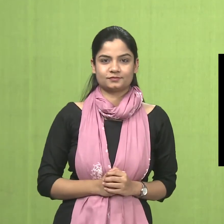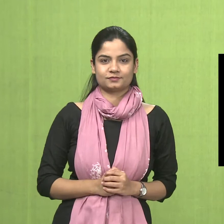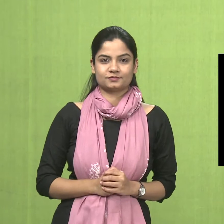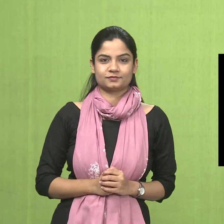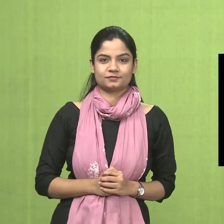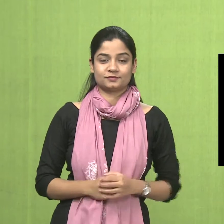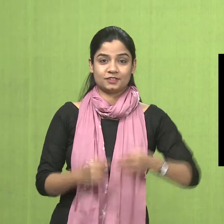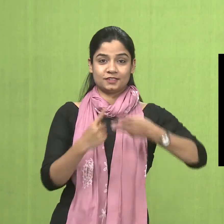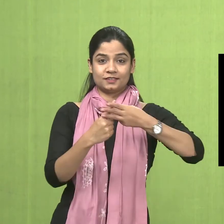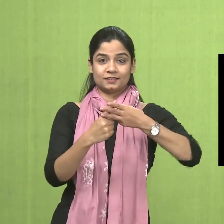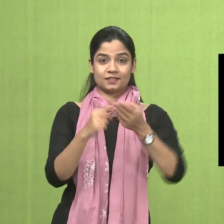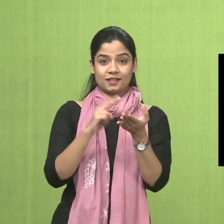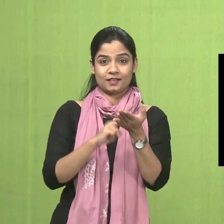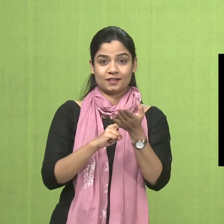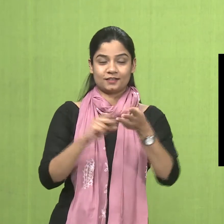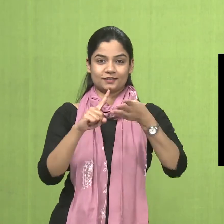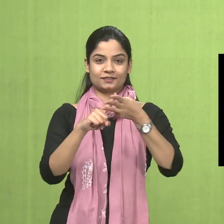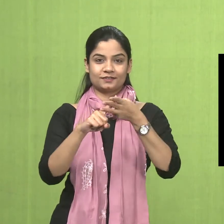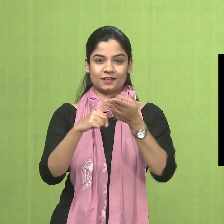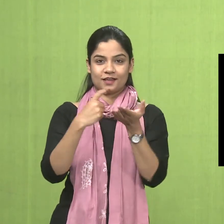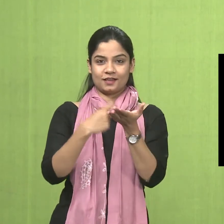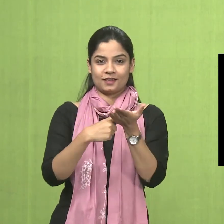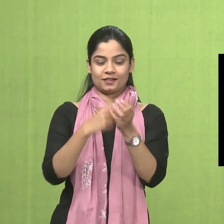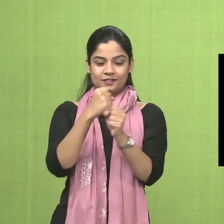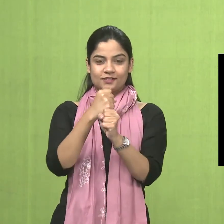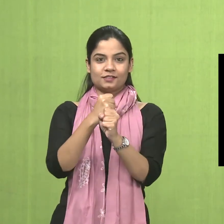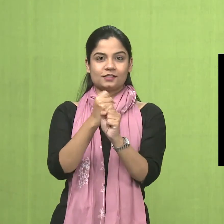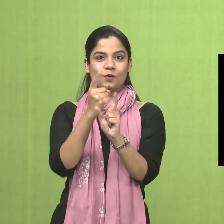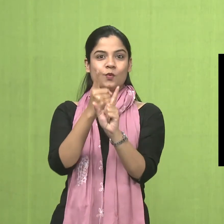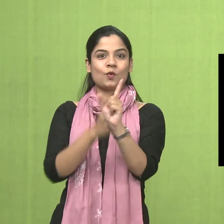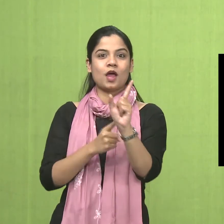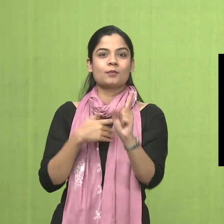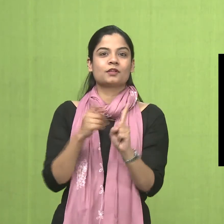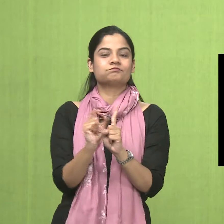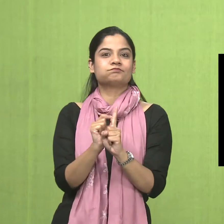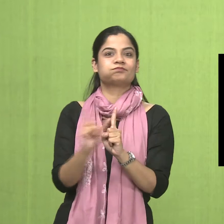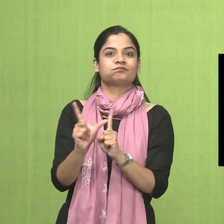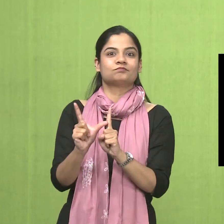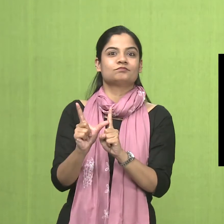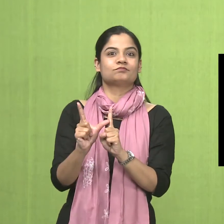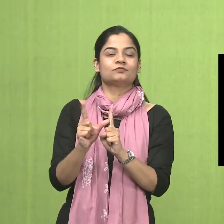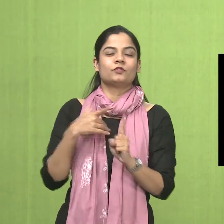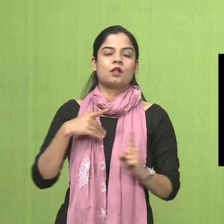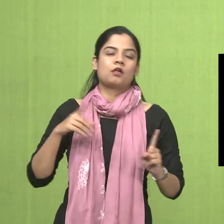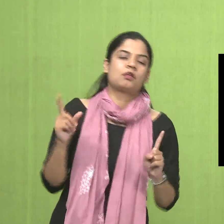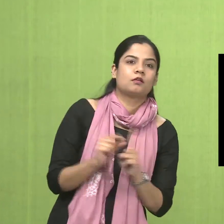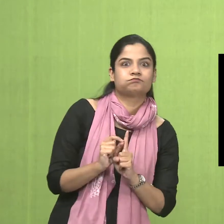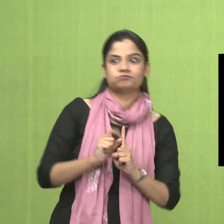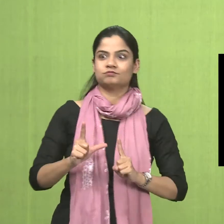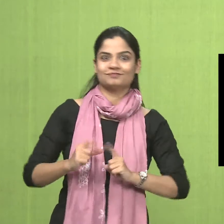Energy, the strength and vitality required for physical and mental activity.